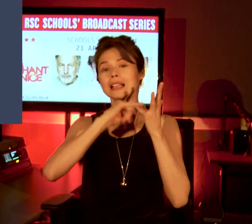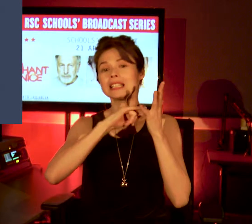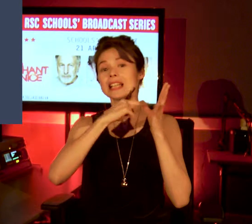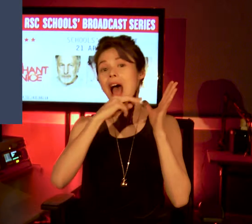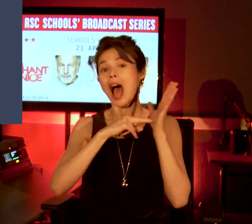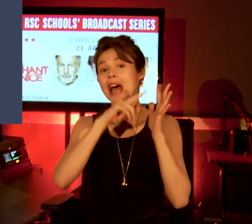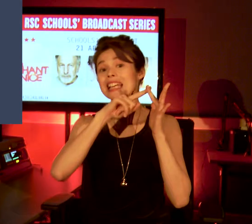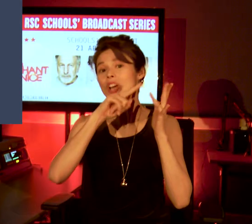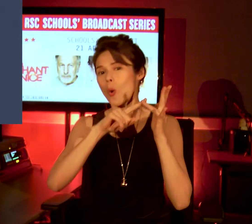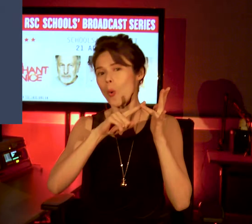Bassanio,